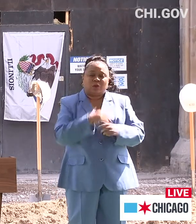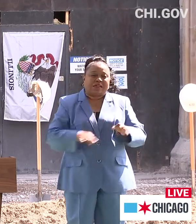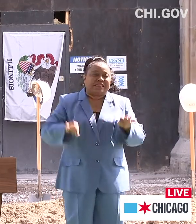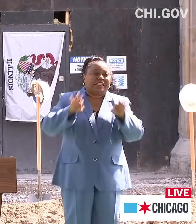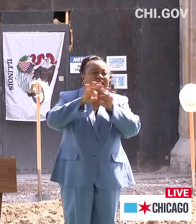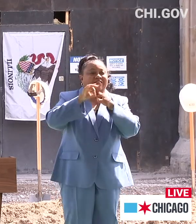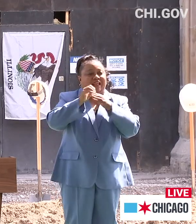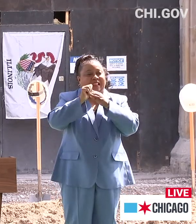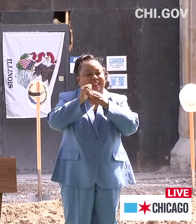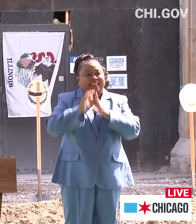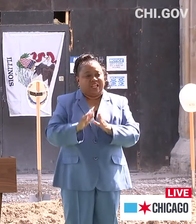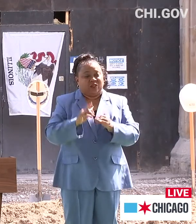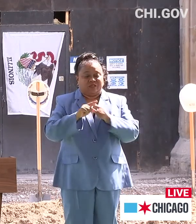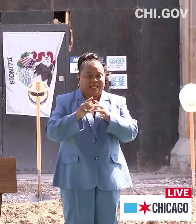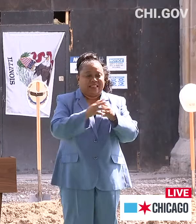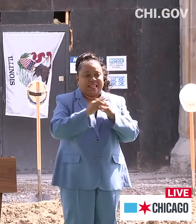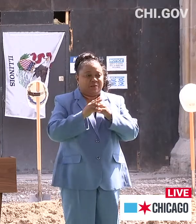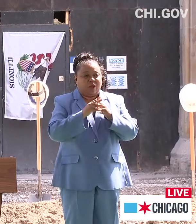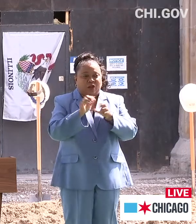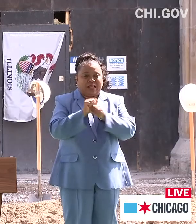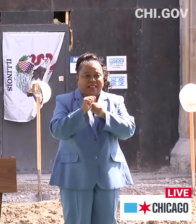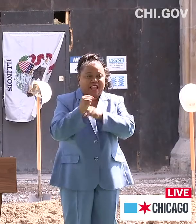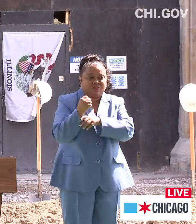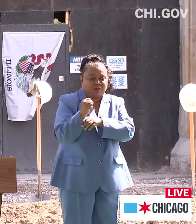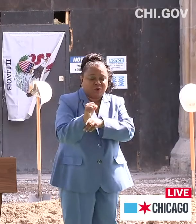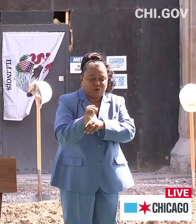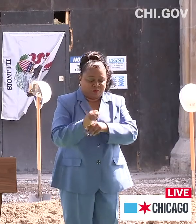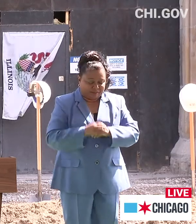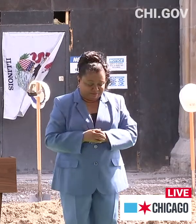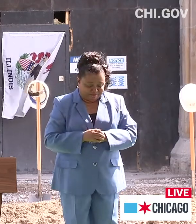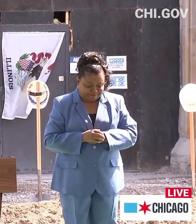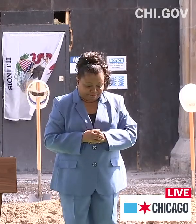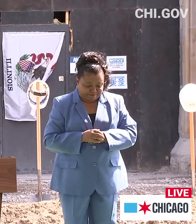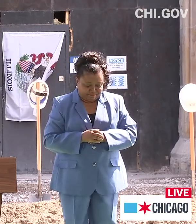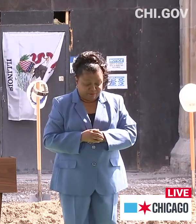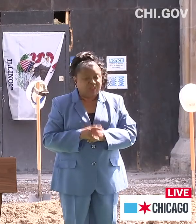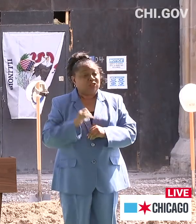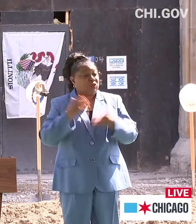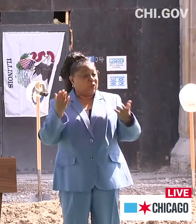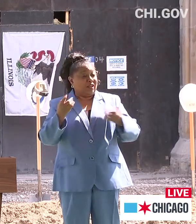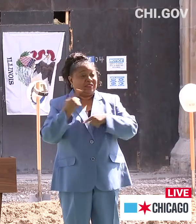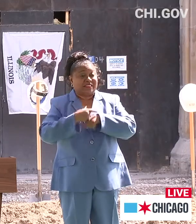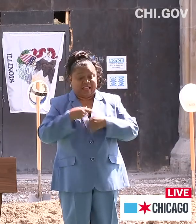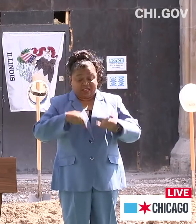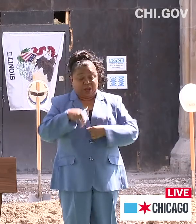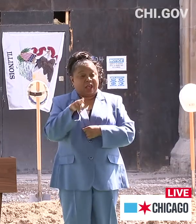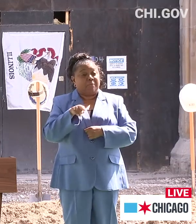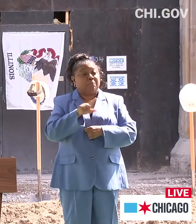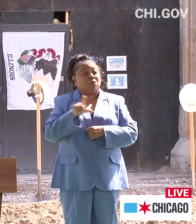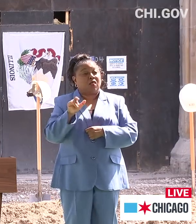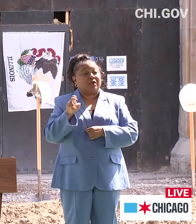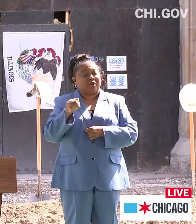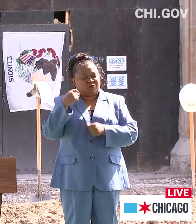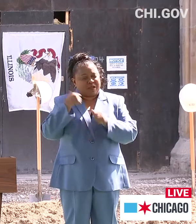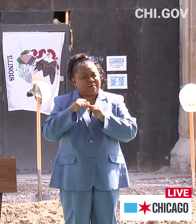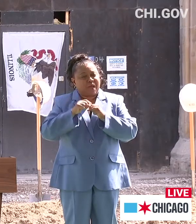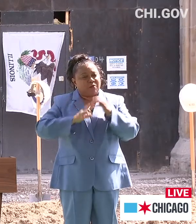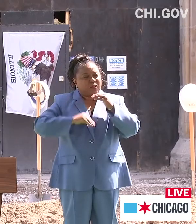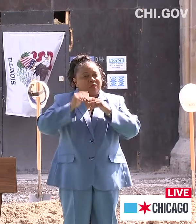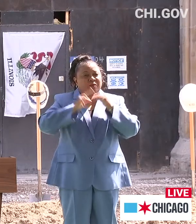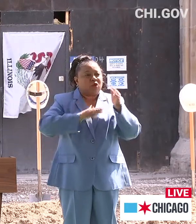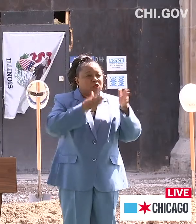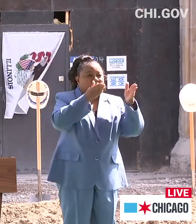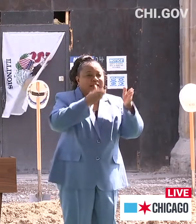leaders in the American labor movement. So here today at Pullman, we not only remember the